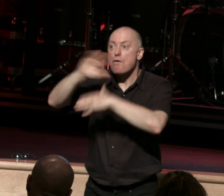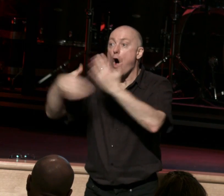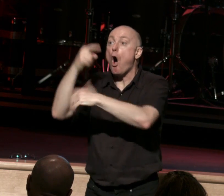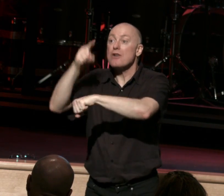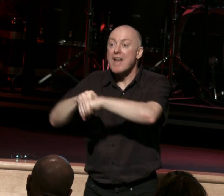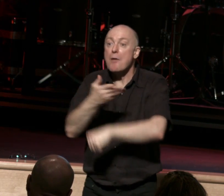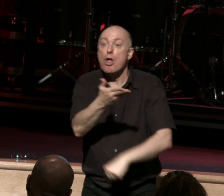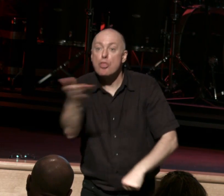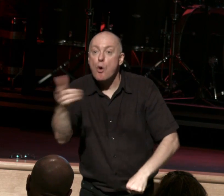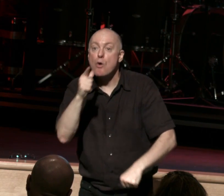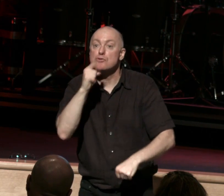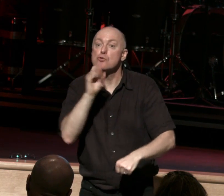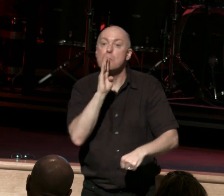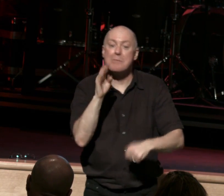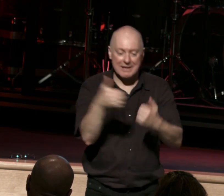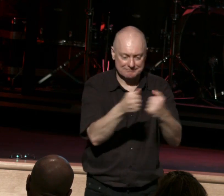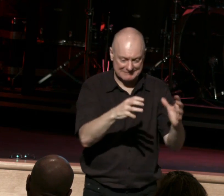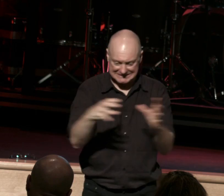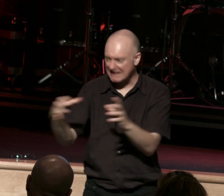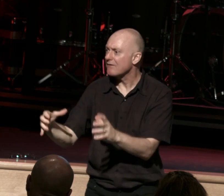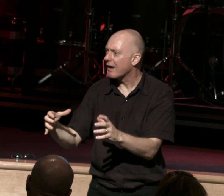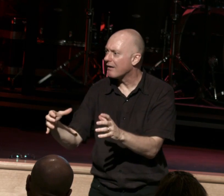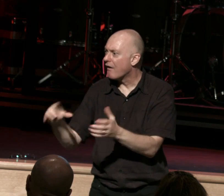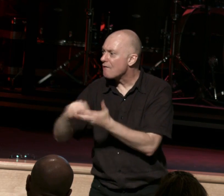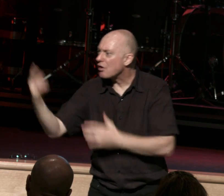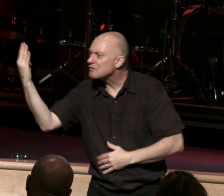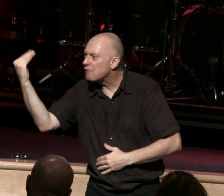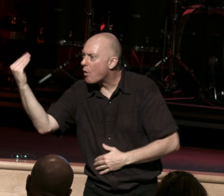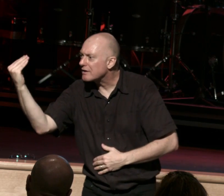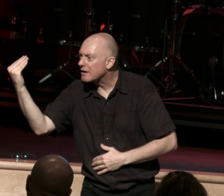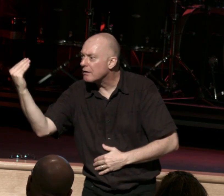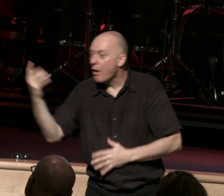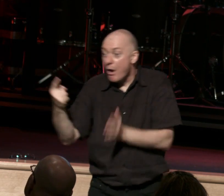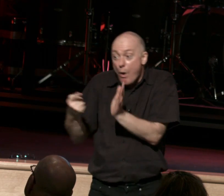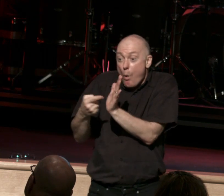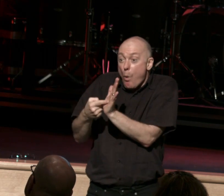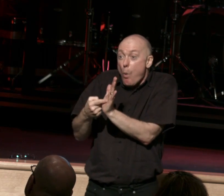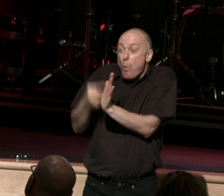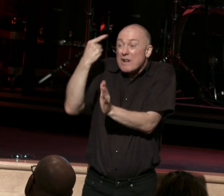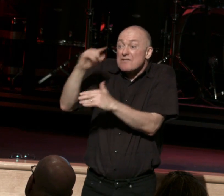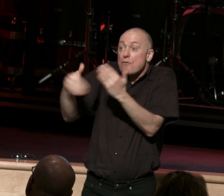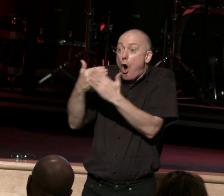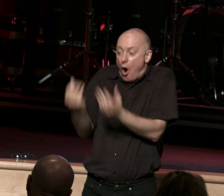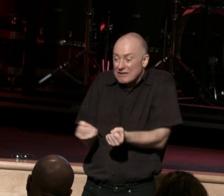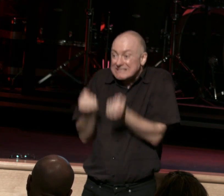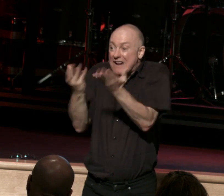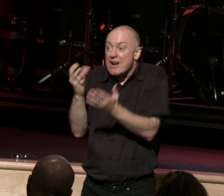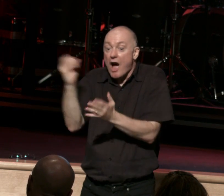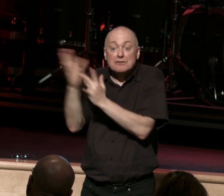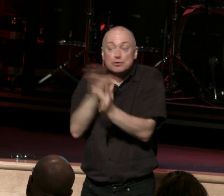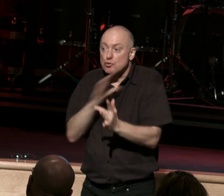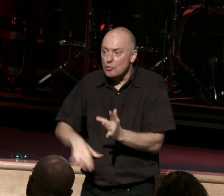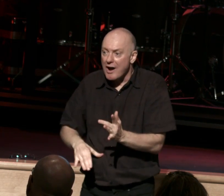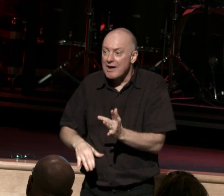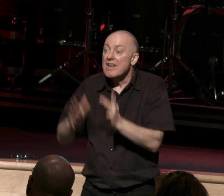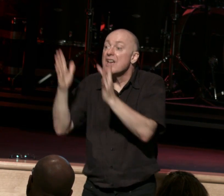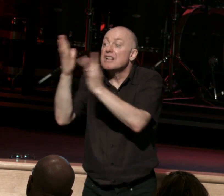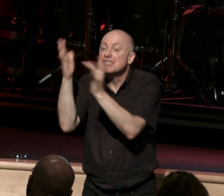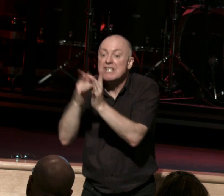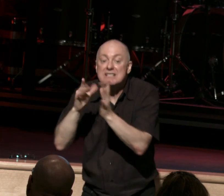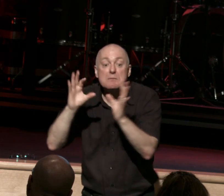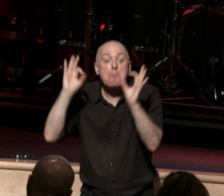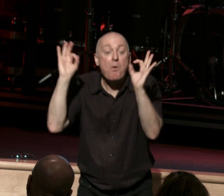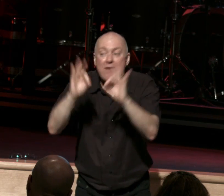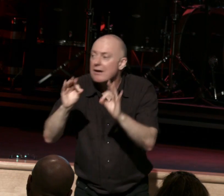perfected for all time those who are being sanctified. Now, verse 14, a single offering, the once for all sacrifice of Jesus Christ,